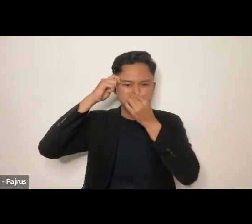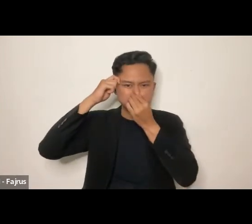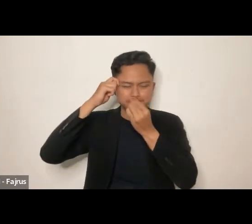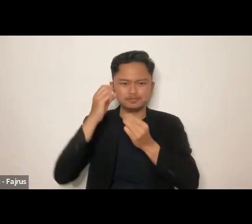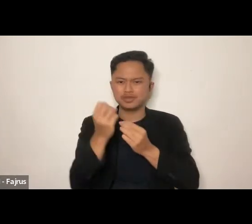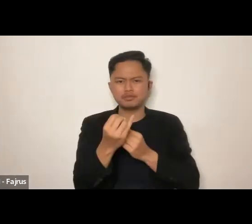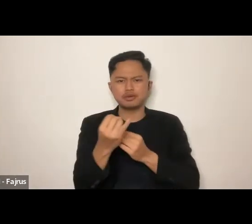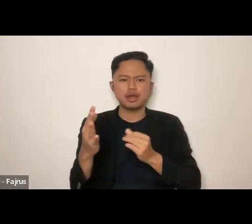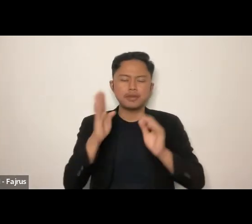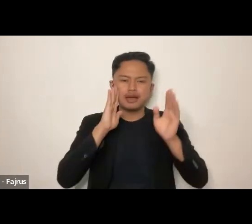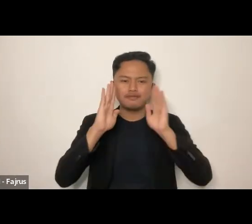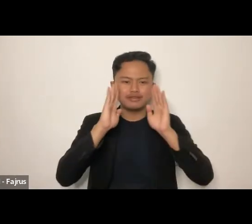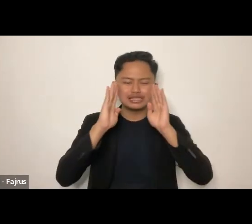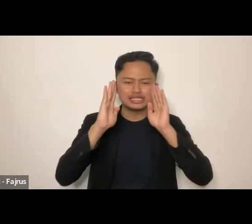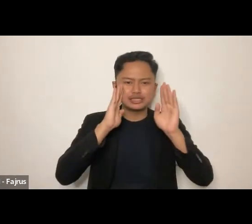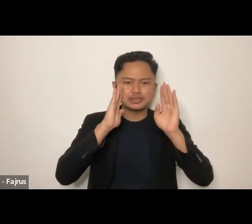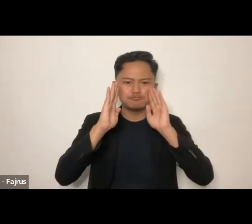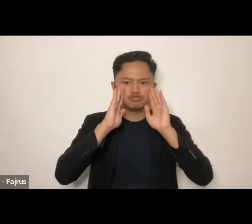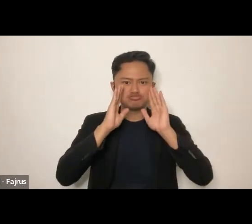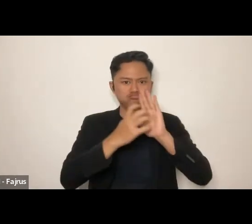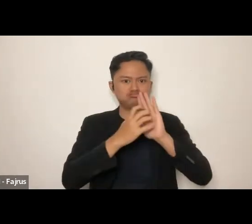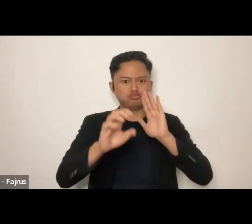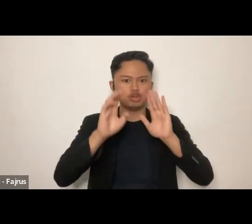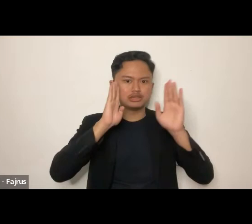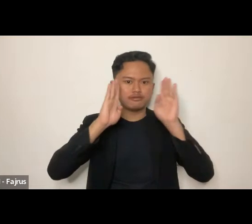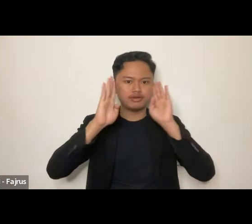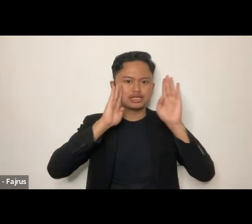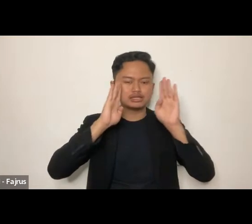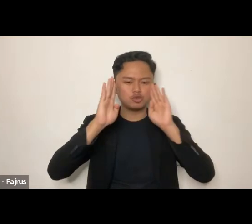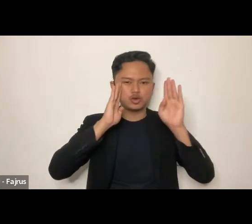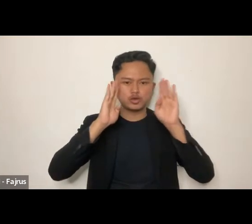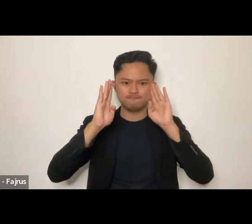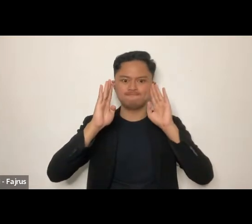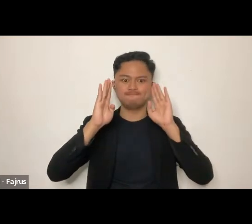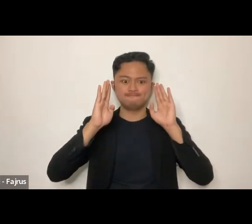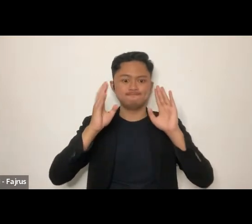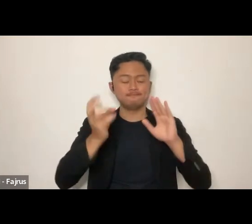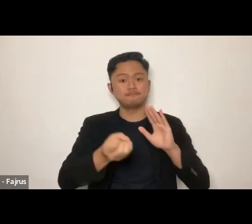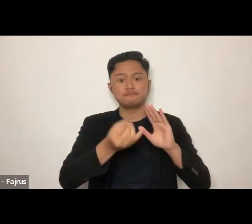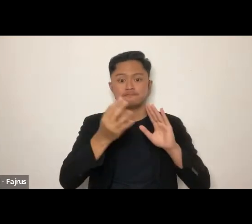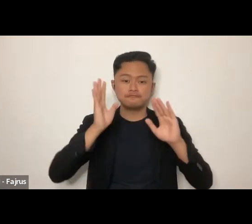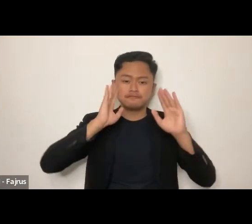Facebook posts, and when I put